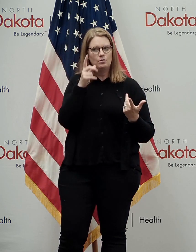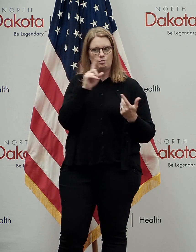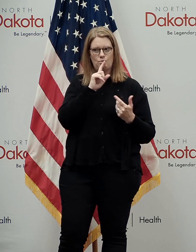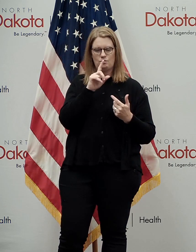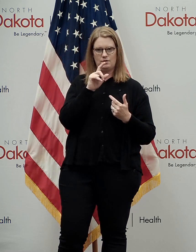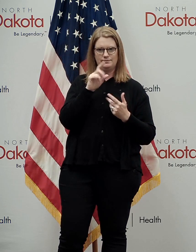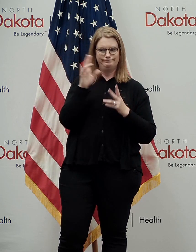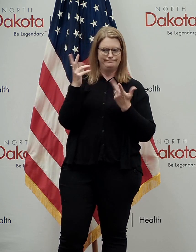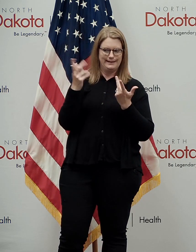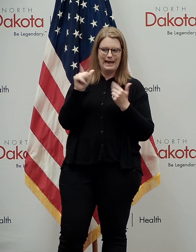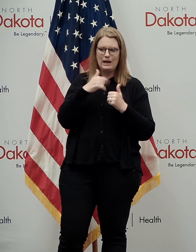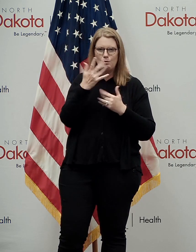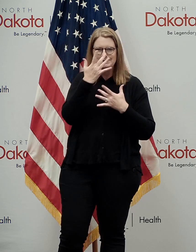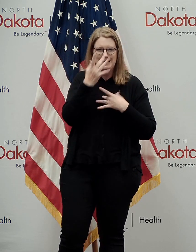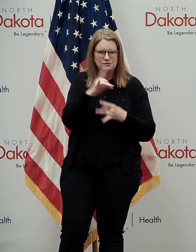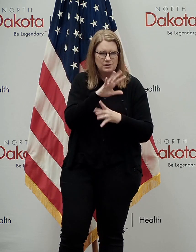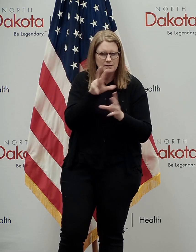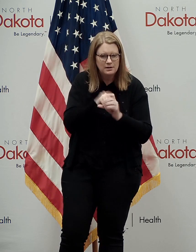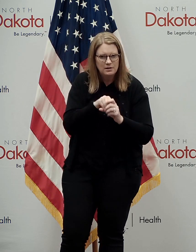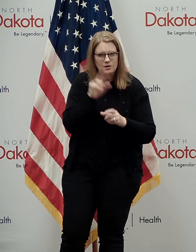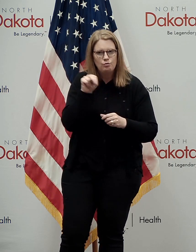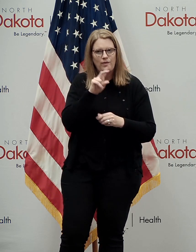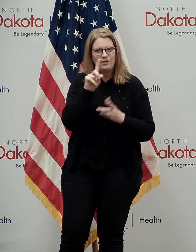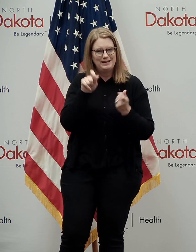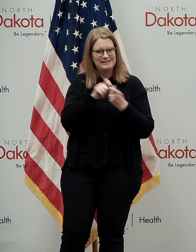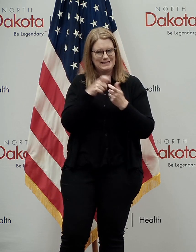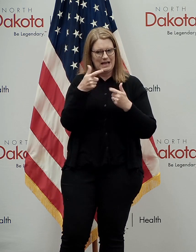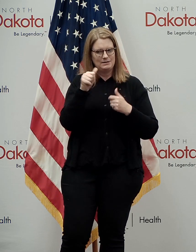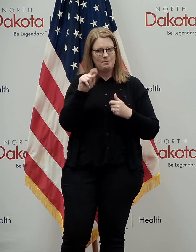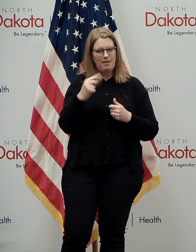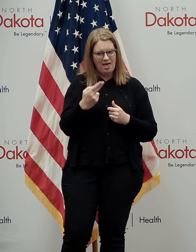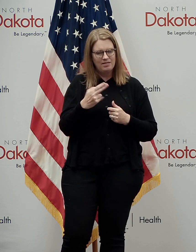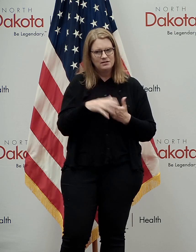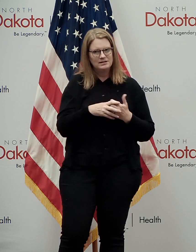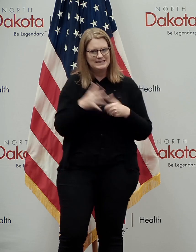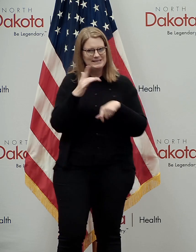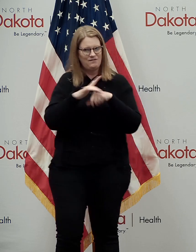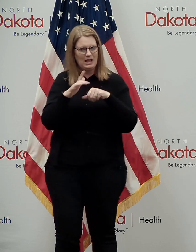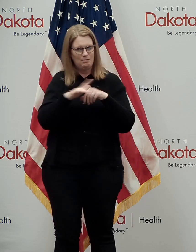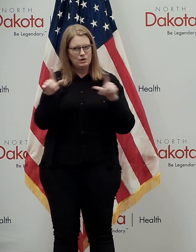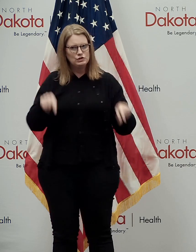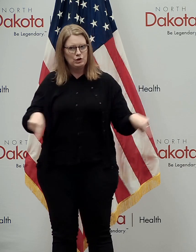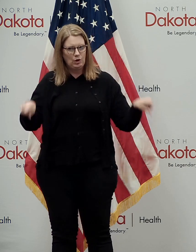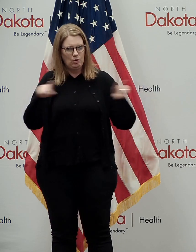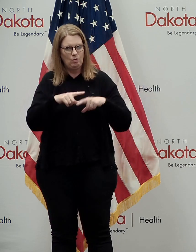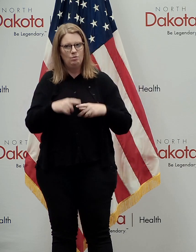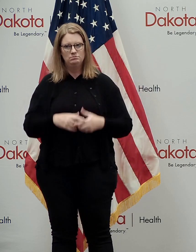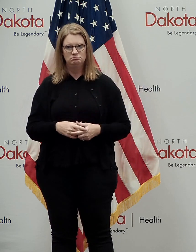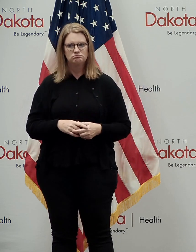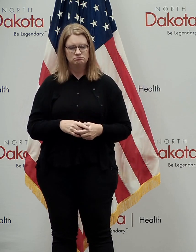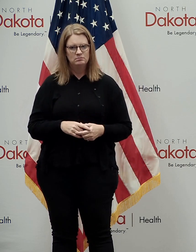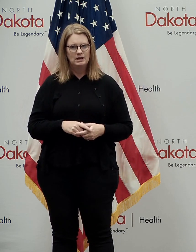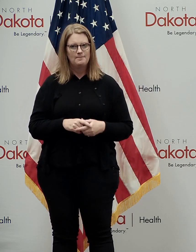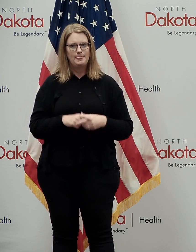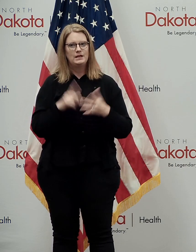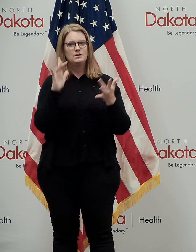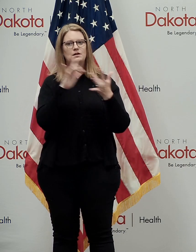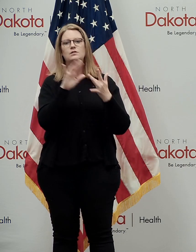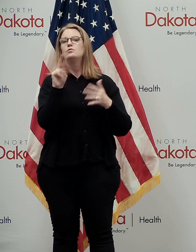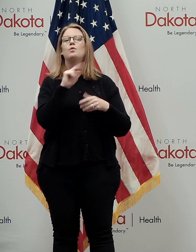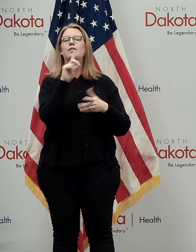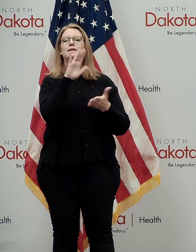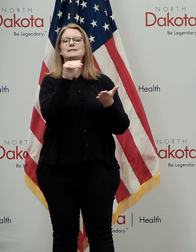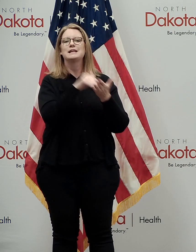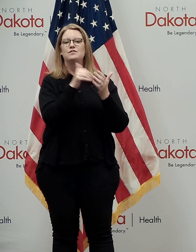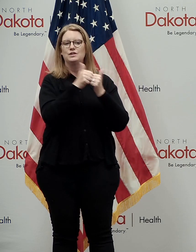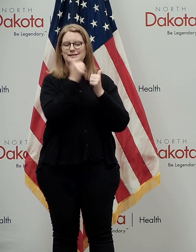in having their child engage in North Dakota Exact Path, it is open and available to you, and you can simply contact, we're working with the North Dakota Center for